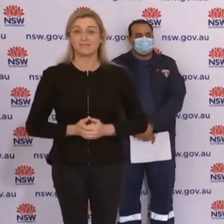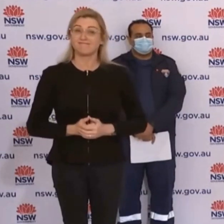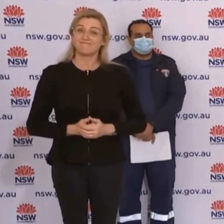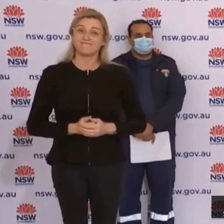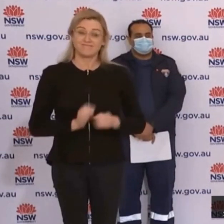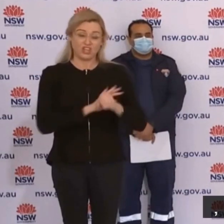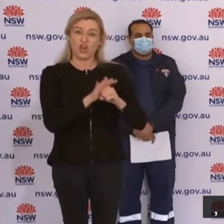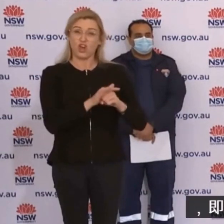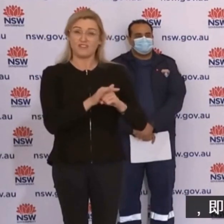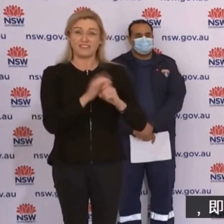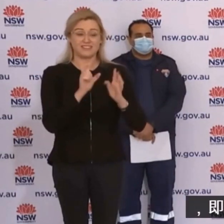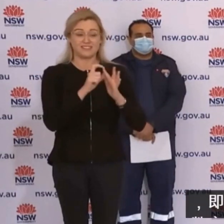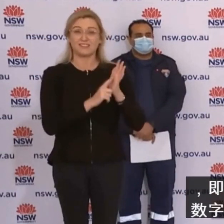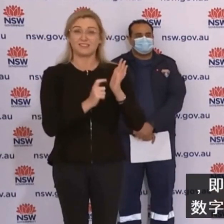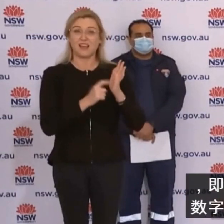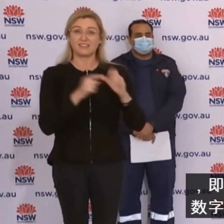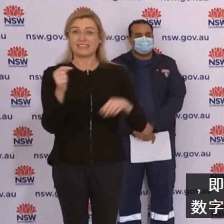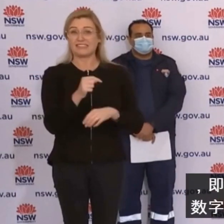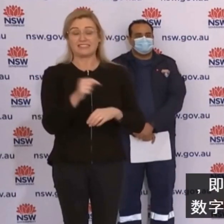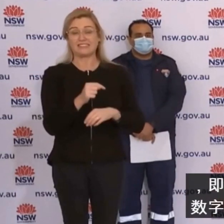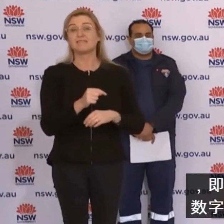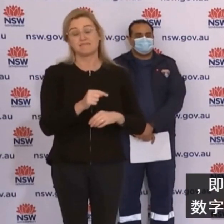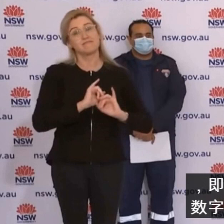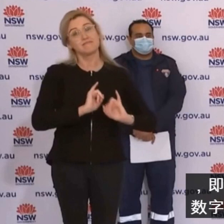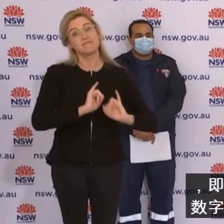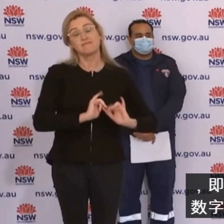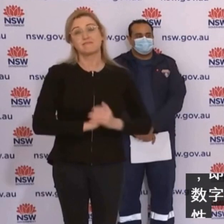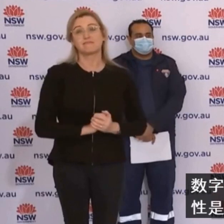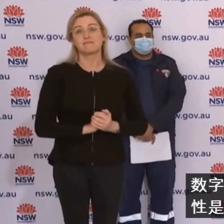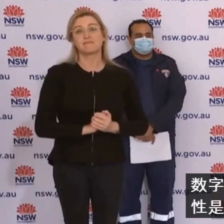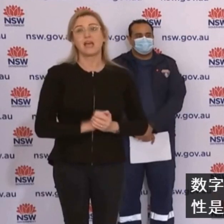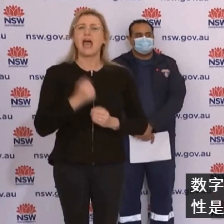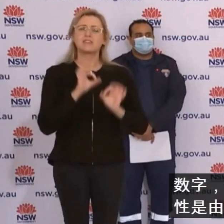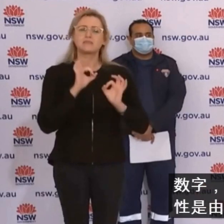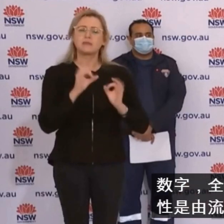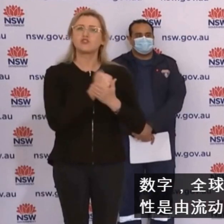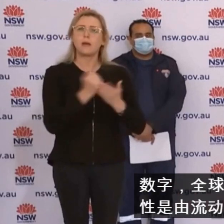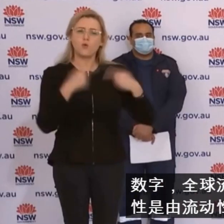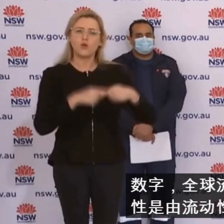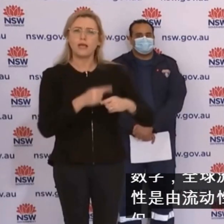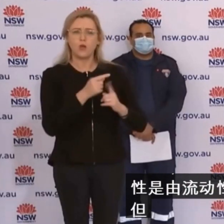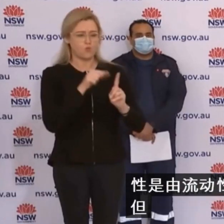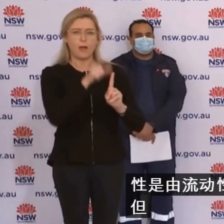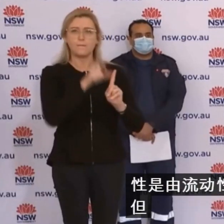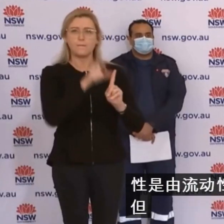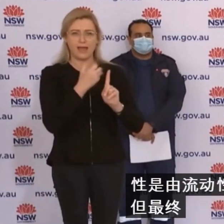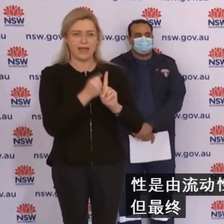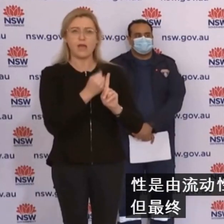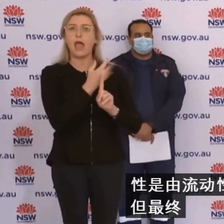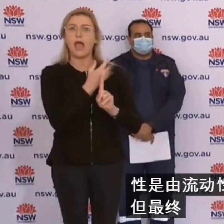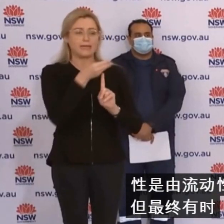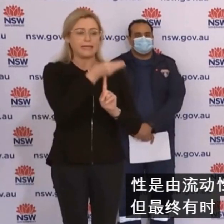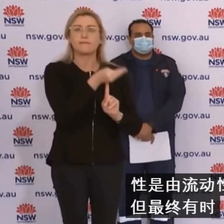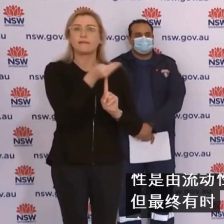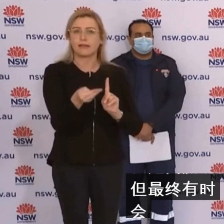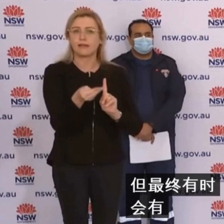there is the global R effective numbers, and there's a global mobility which is generated by mobility and other things. But in the